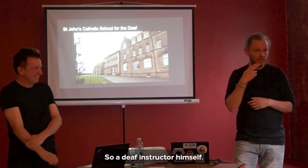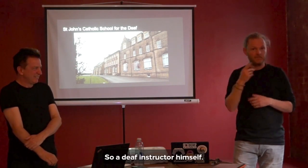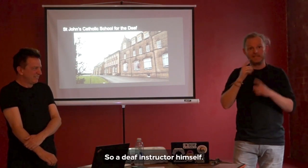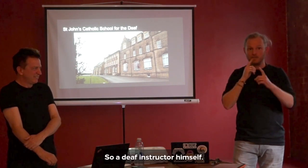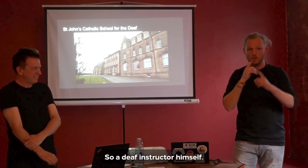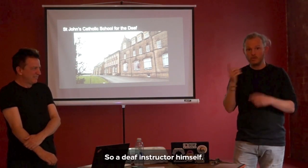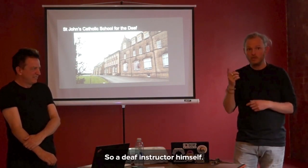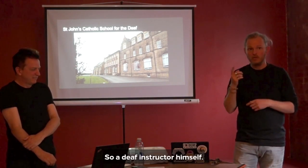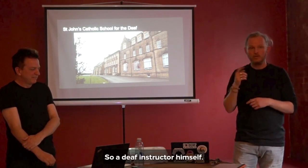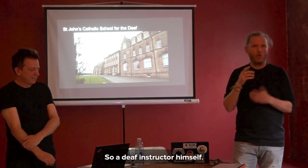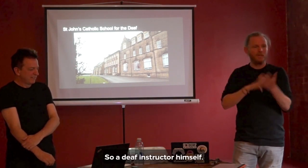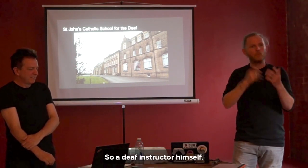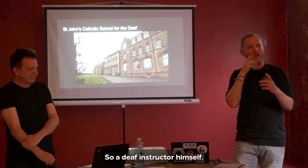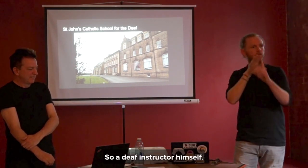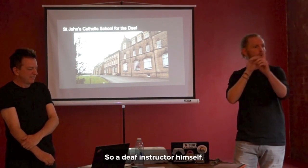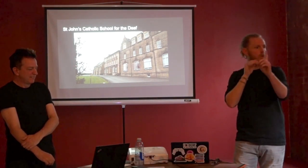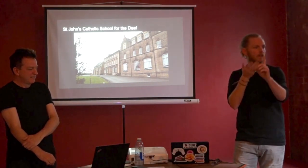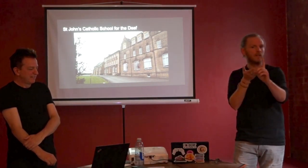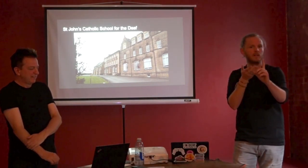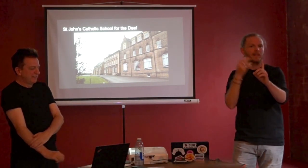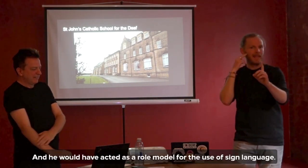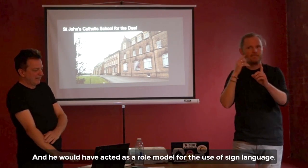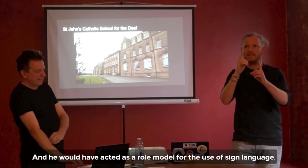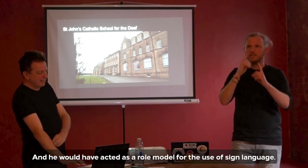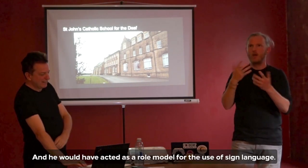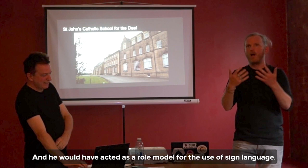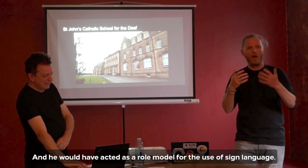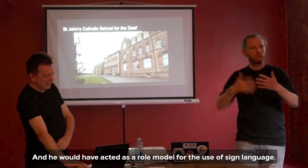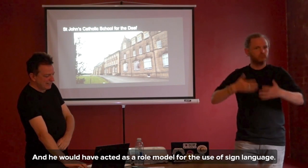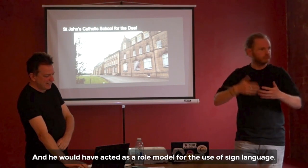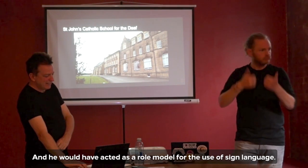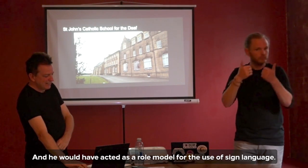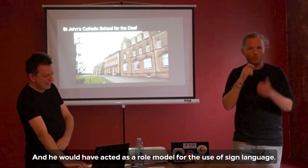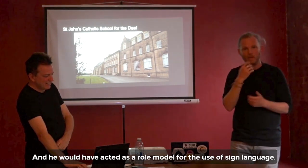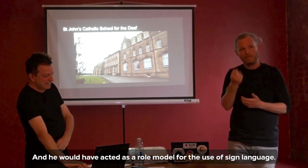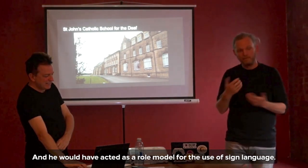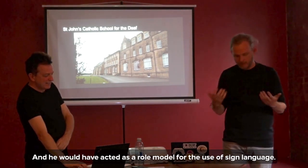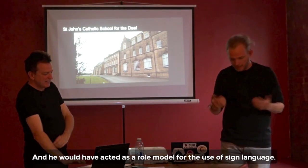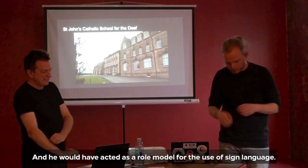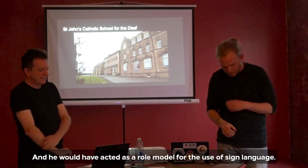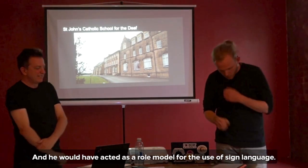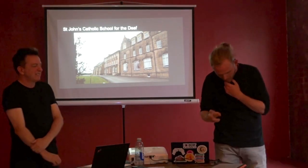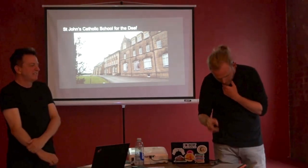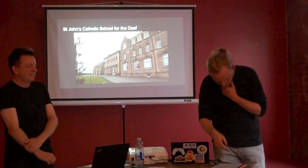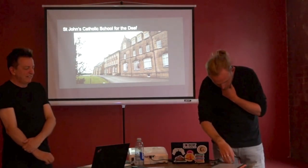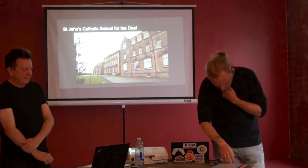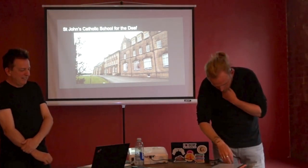And he was a deaf instructor himself, and he would have acted as a role model for the use of sign language.